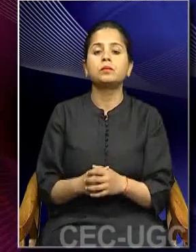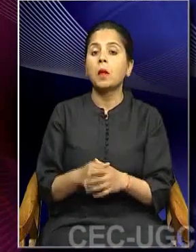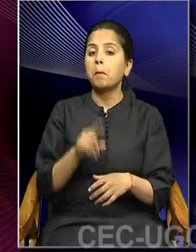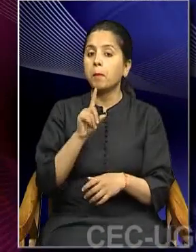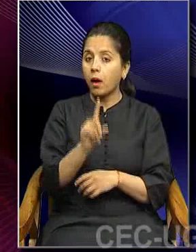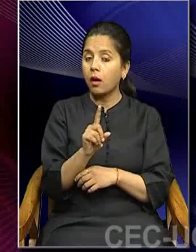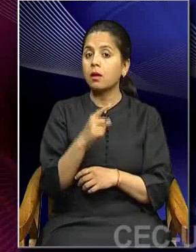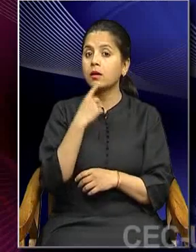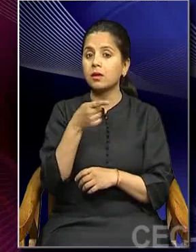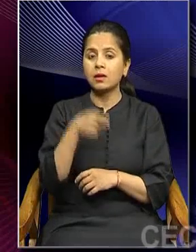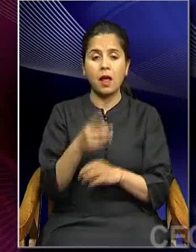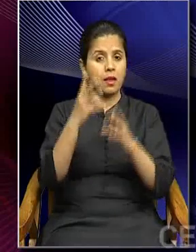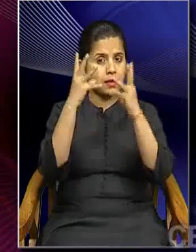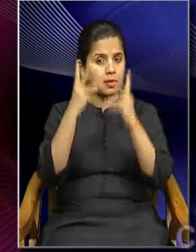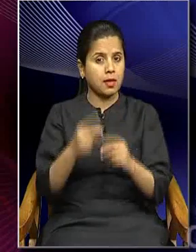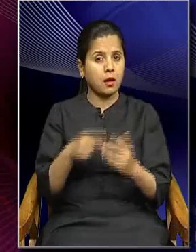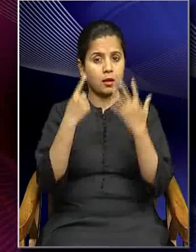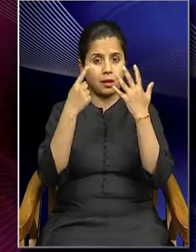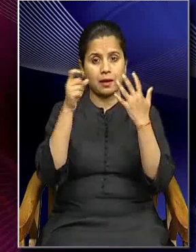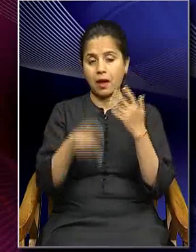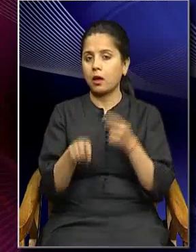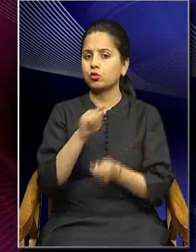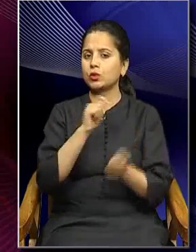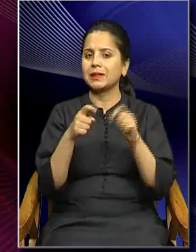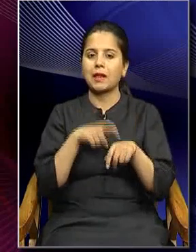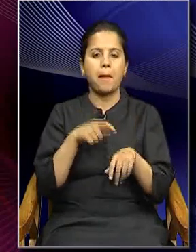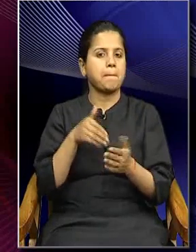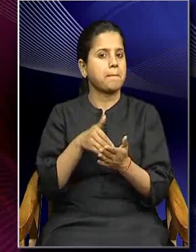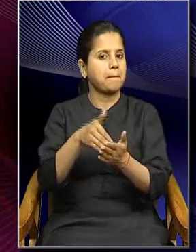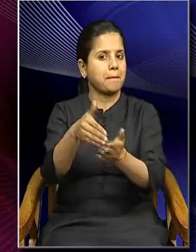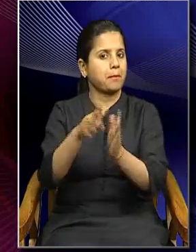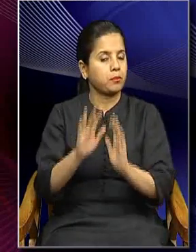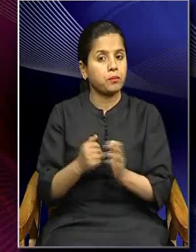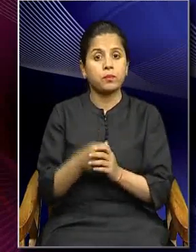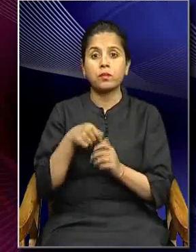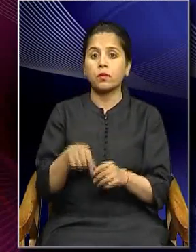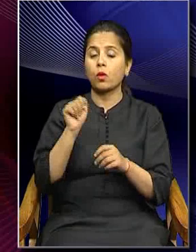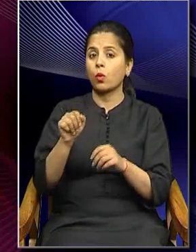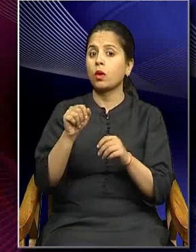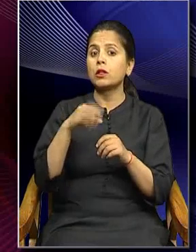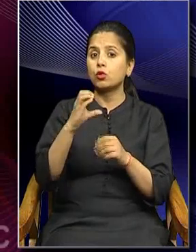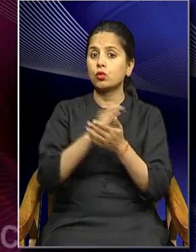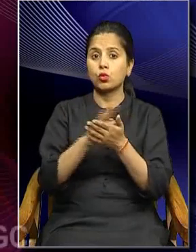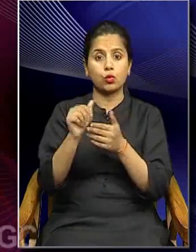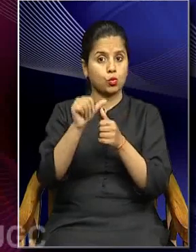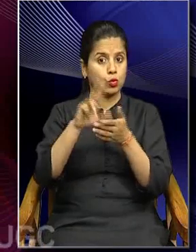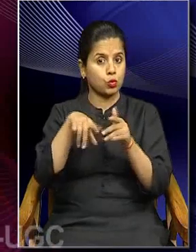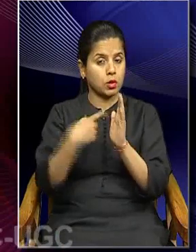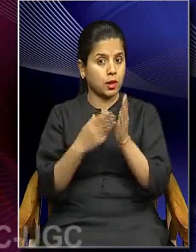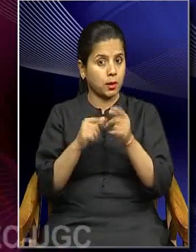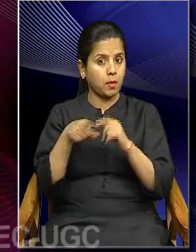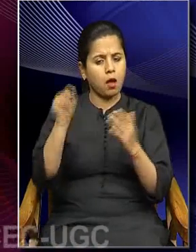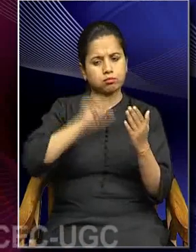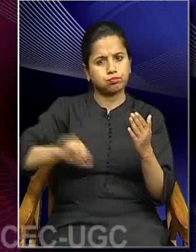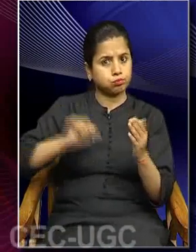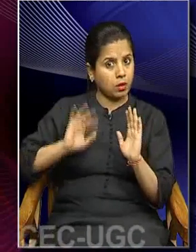However, this numbering kept changing with time. According to Chandramati, who wrote Dash Padartha